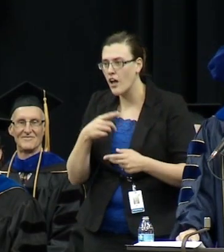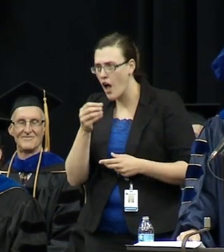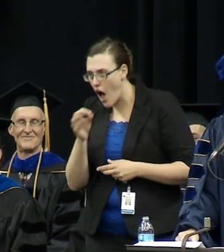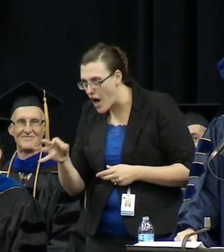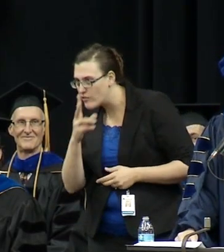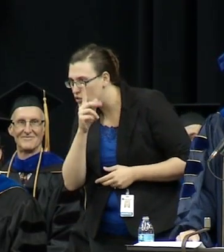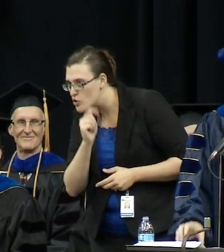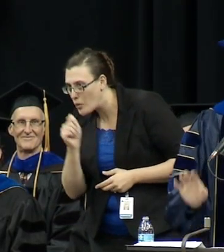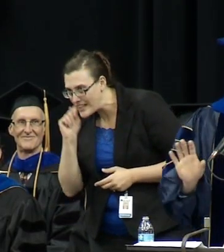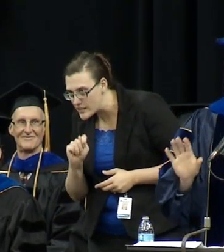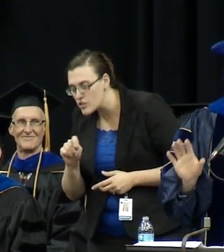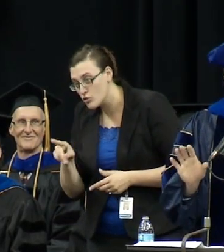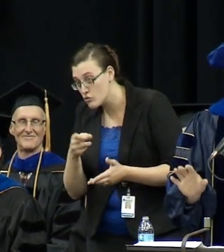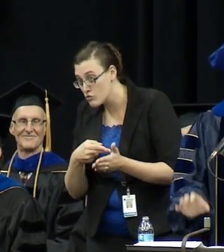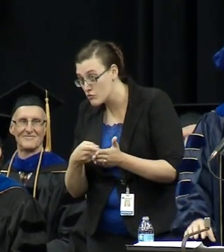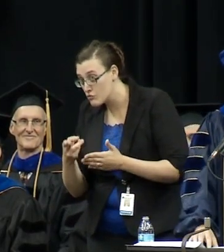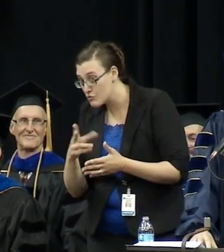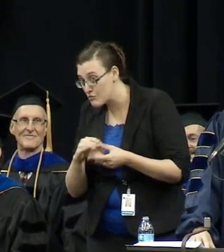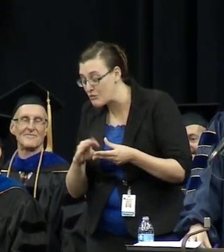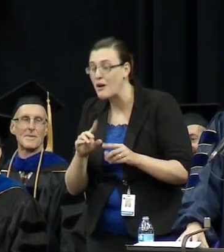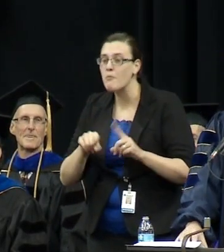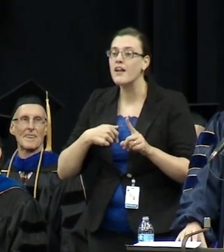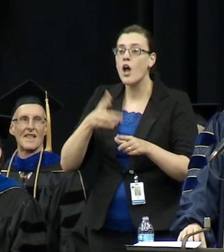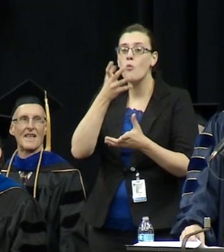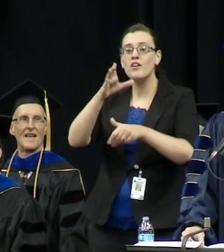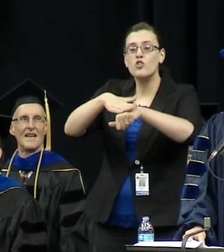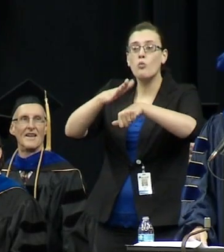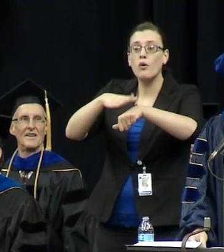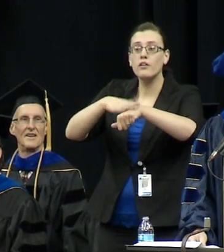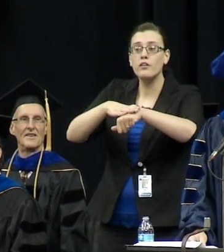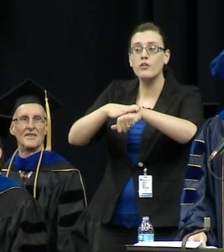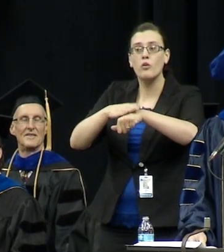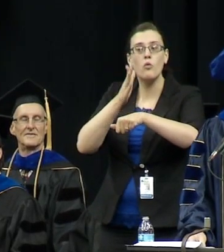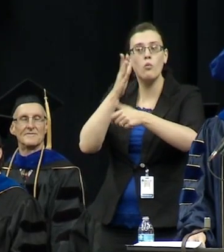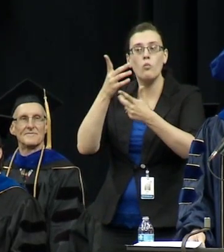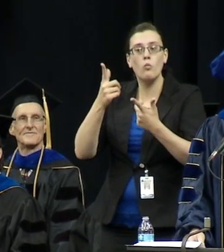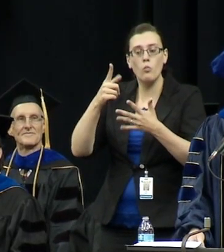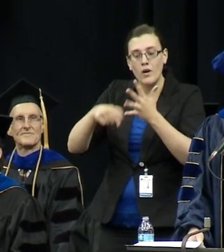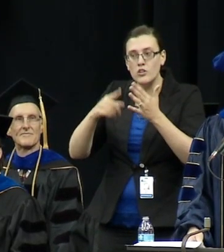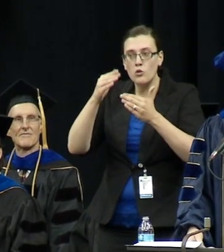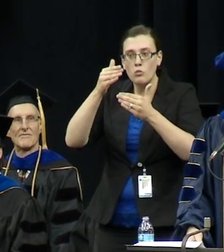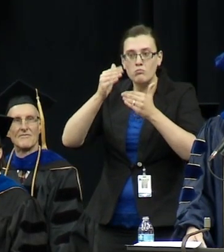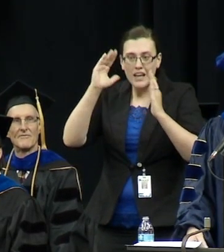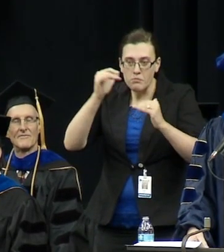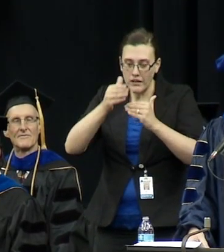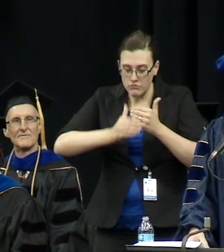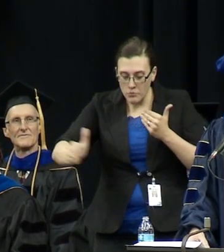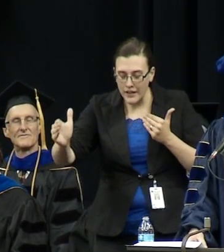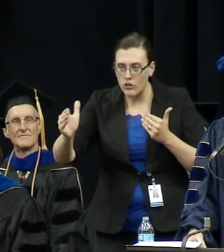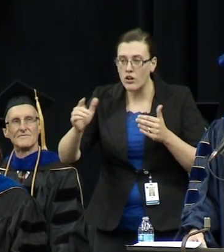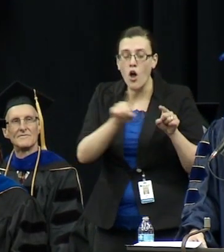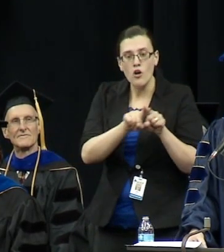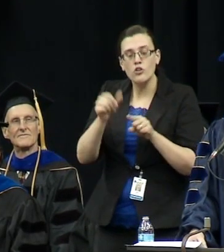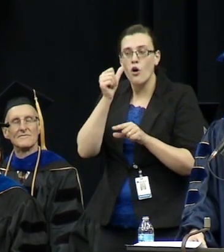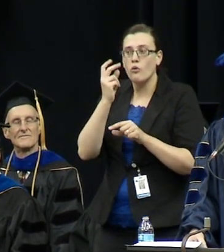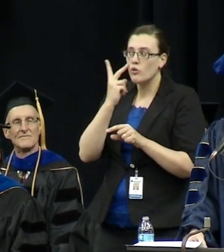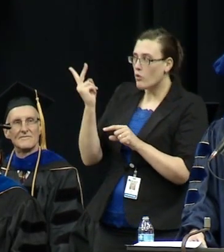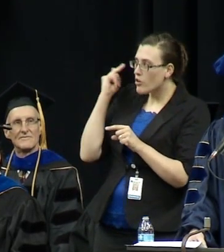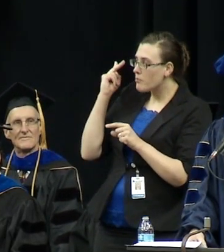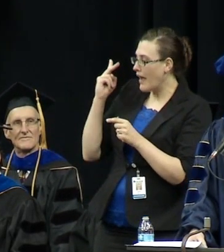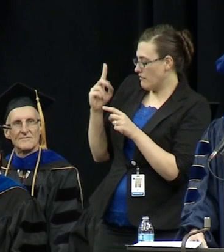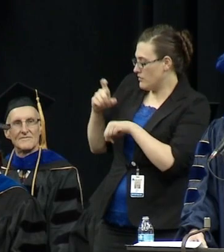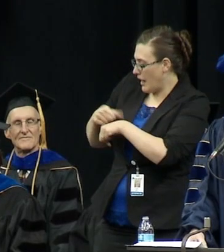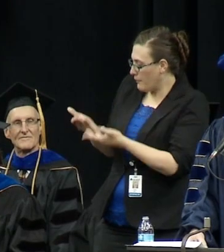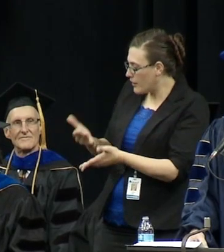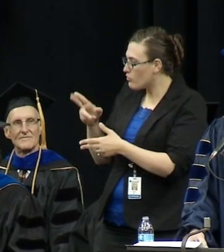But I want to give you a quick heads up about what to expect from this day forward. because you will also remember your time at the University of